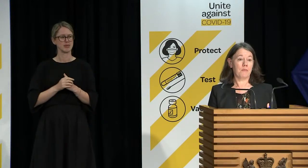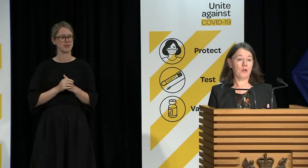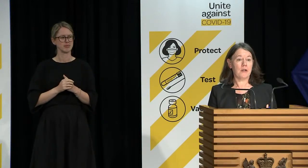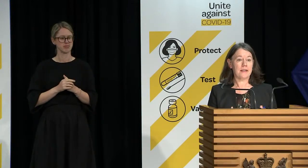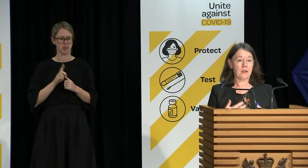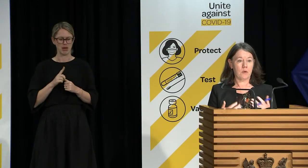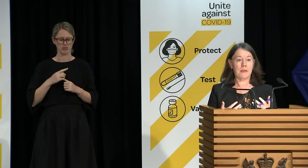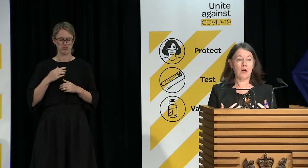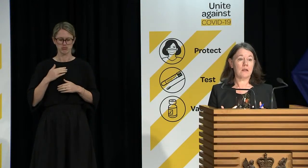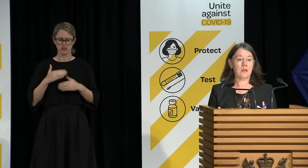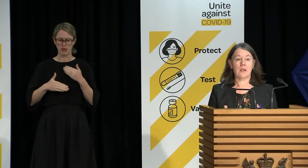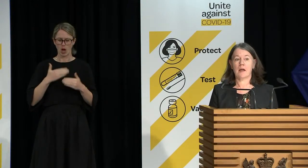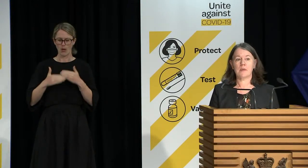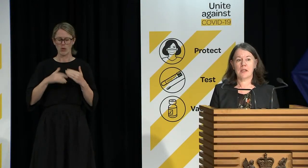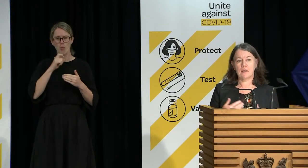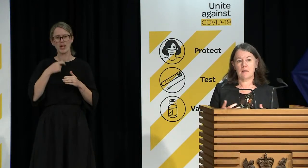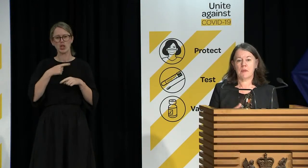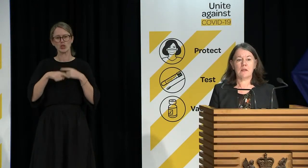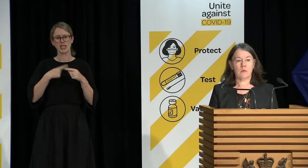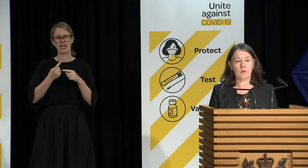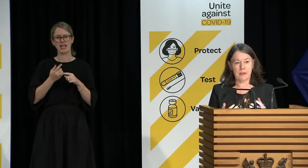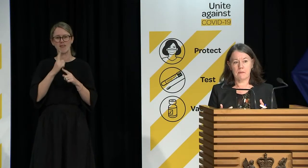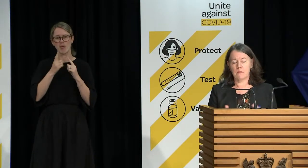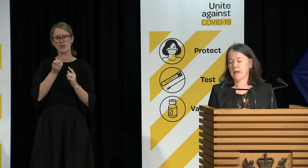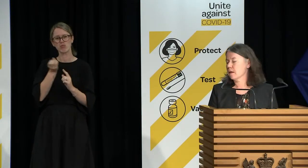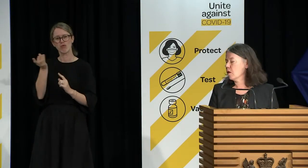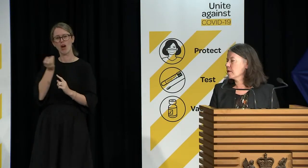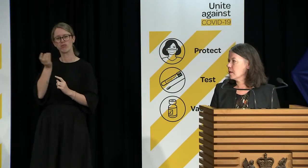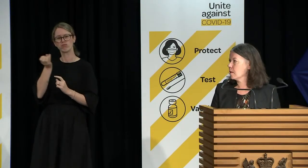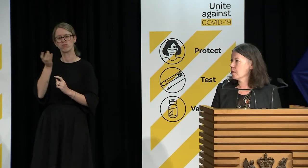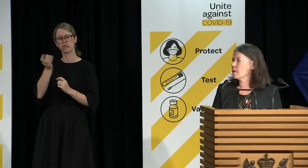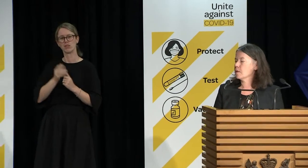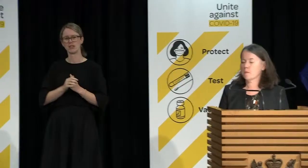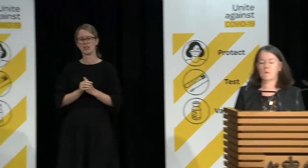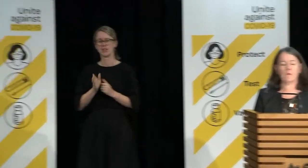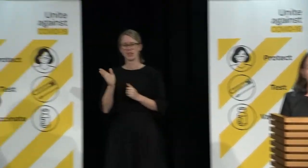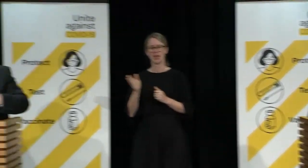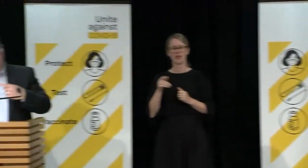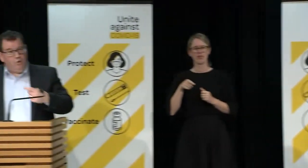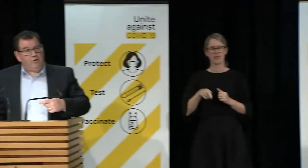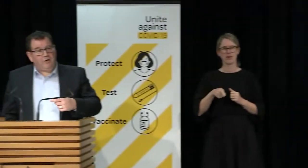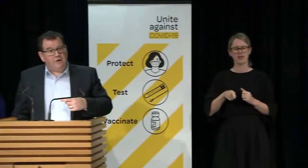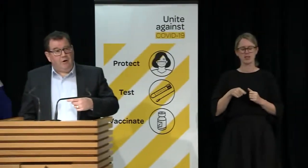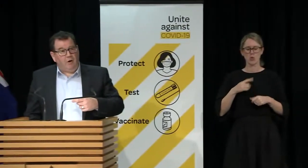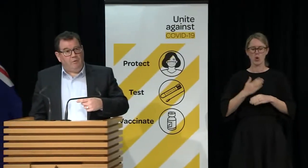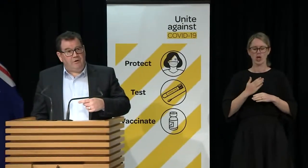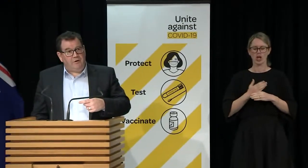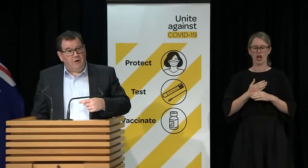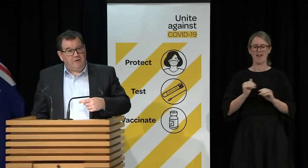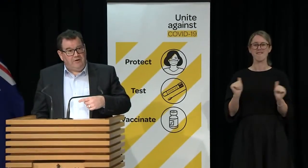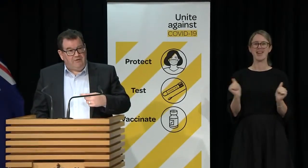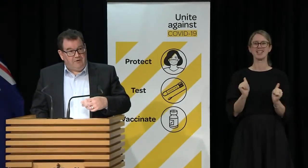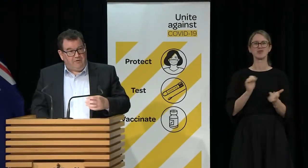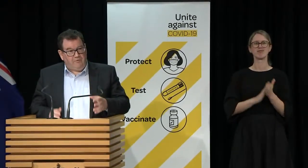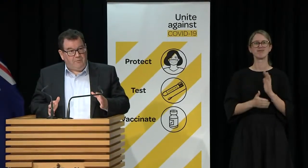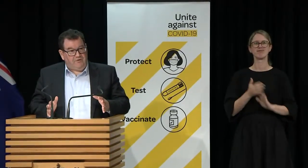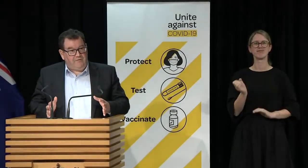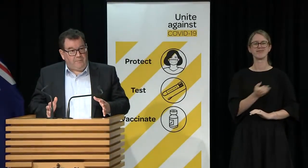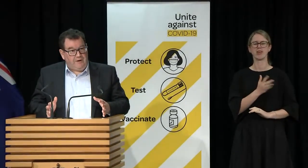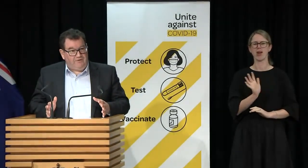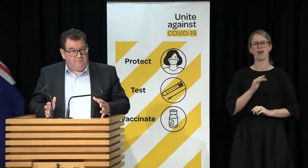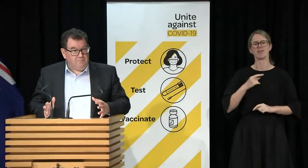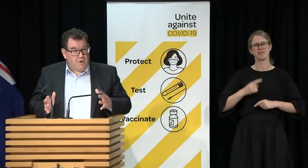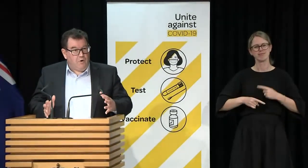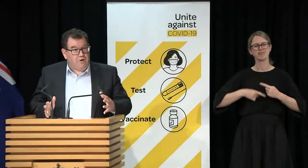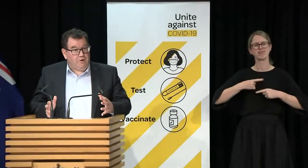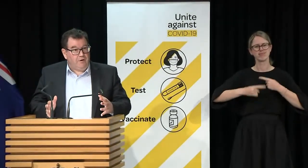a work in progress, so it will be constantly updated, and Minister will It is very get much a constant continuation of work. I wouldn't, yes, there's a